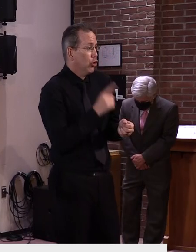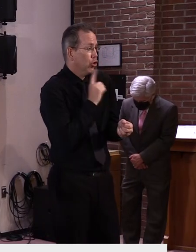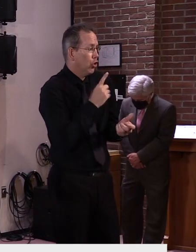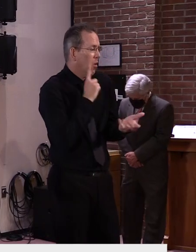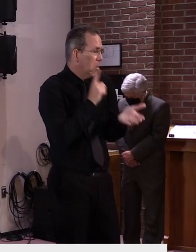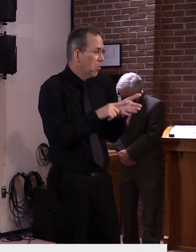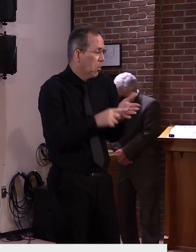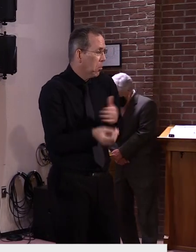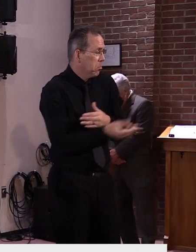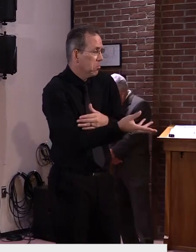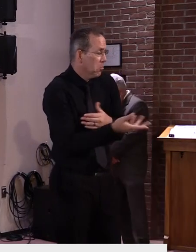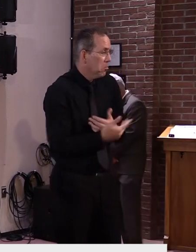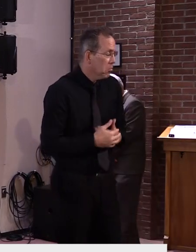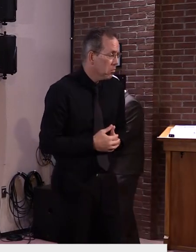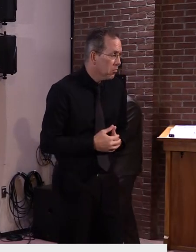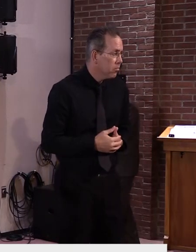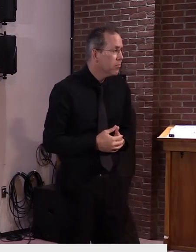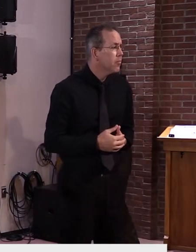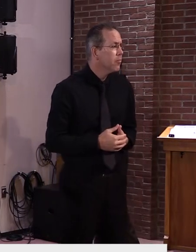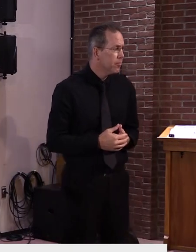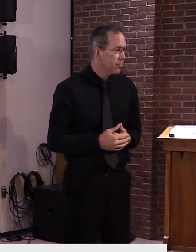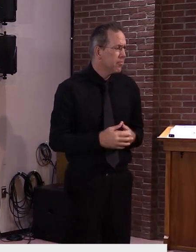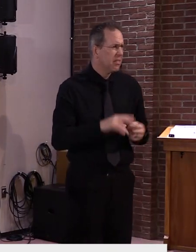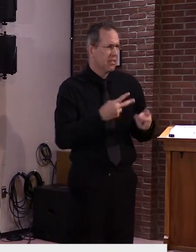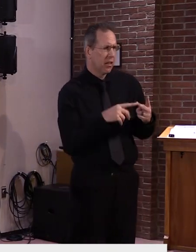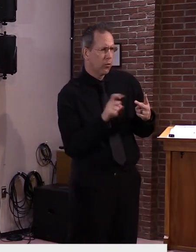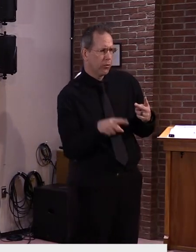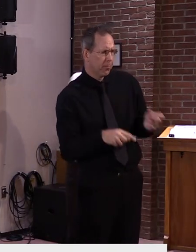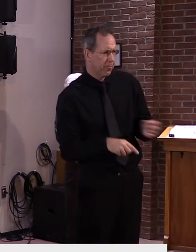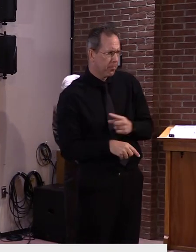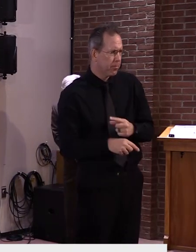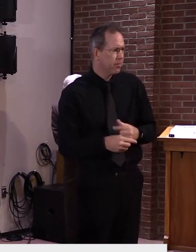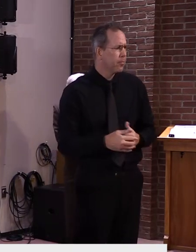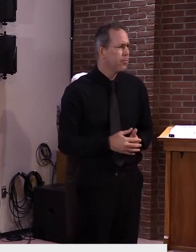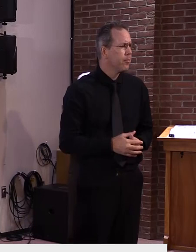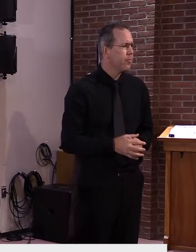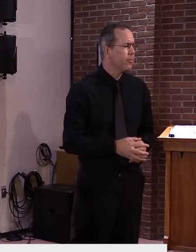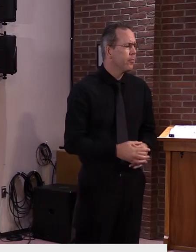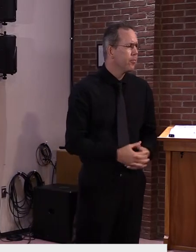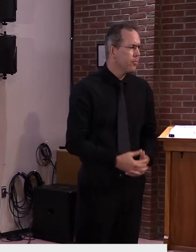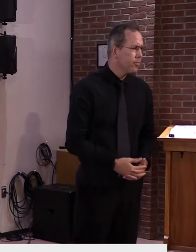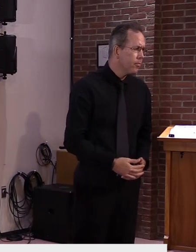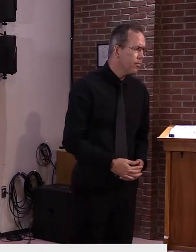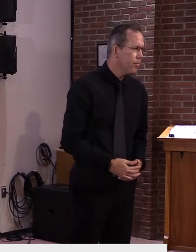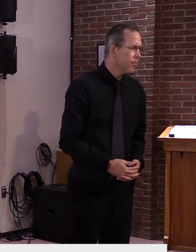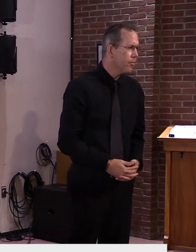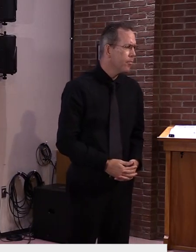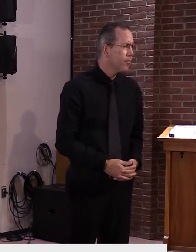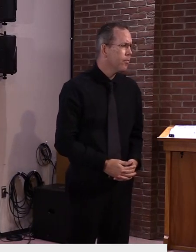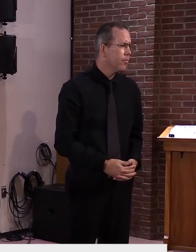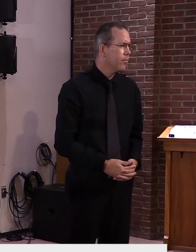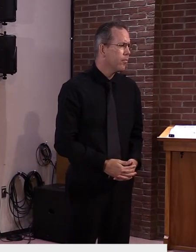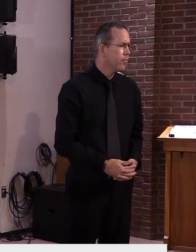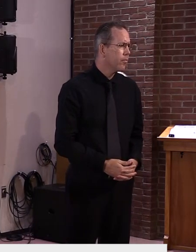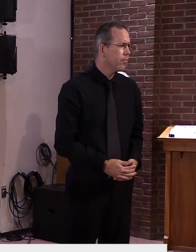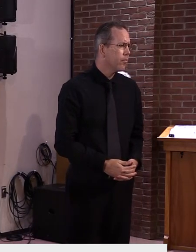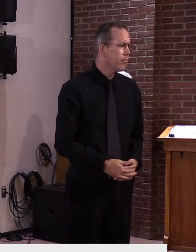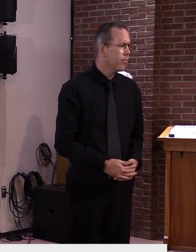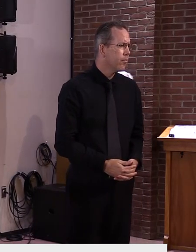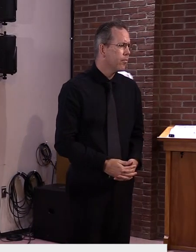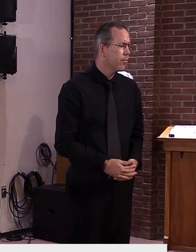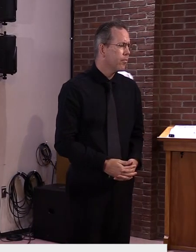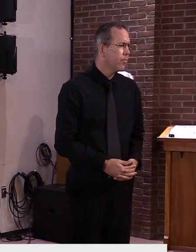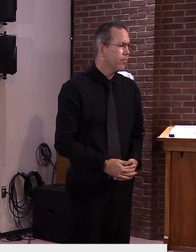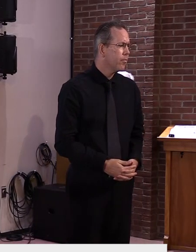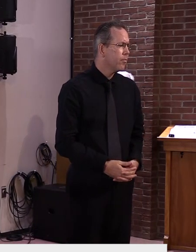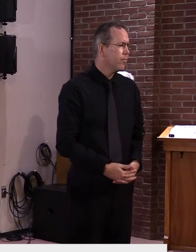thoughts when you watch what's occurring nationally in Portland and now apparently even in Chicago with the president sending